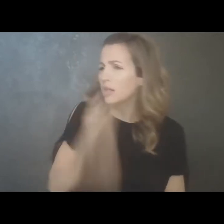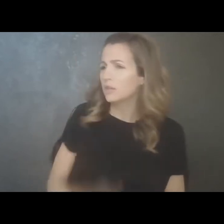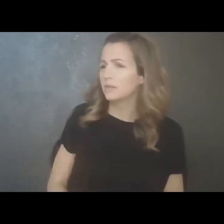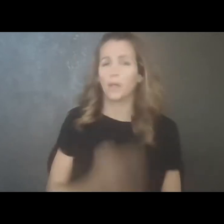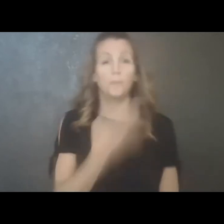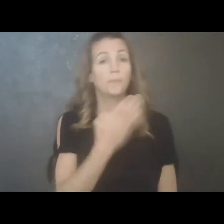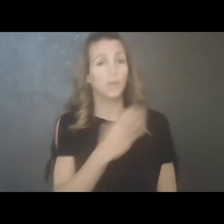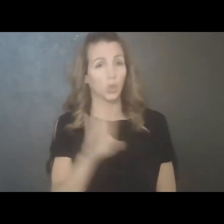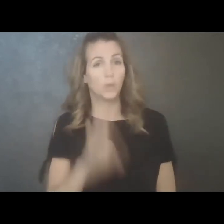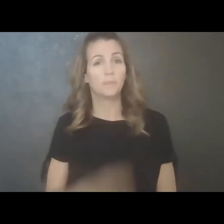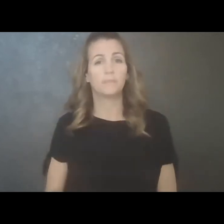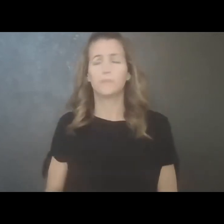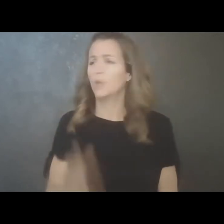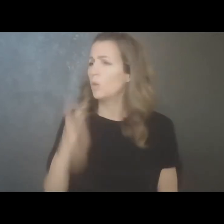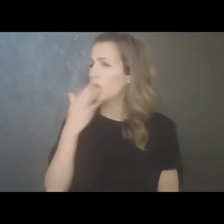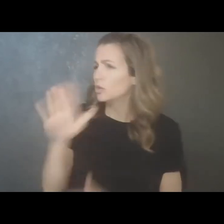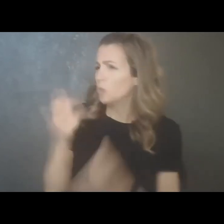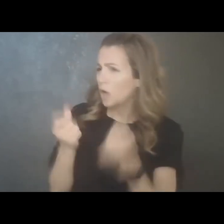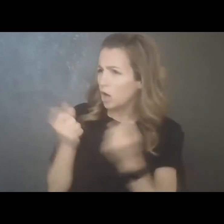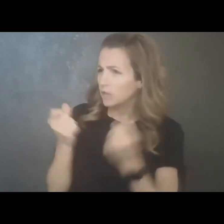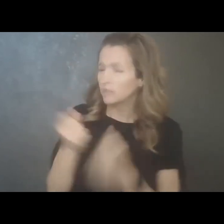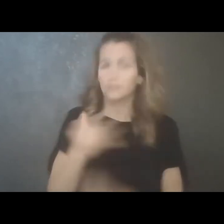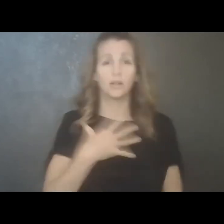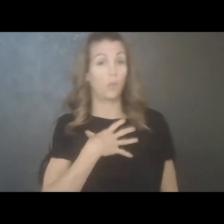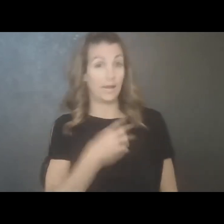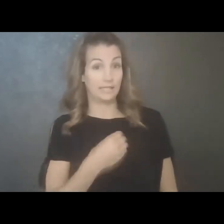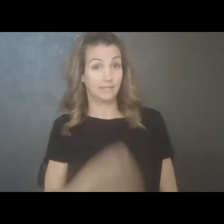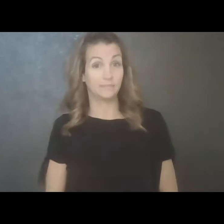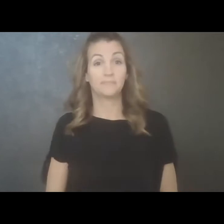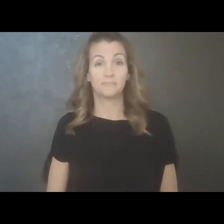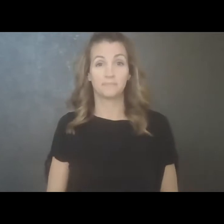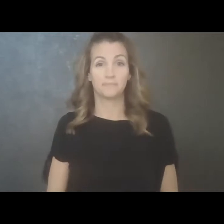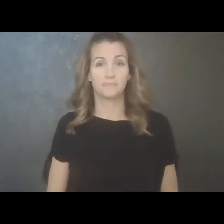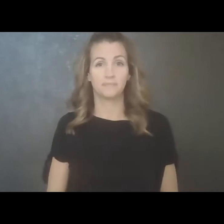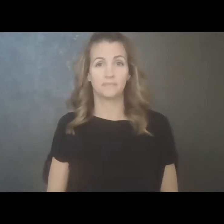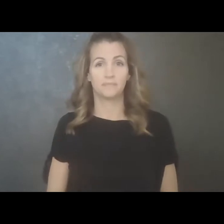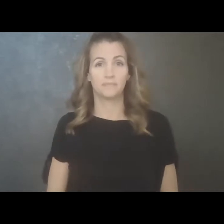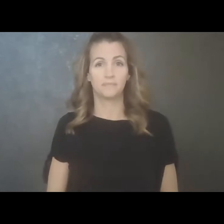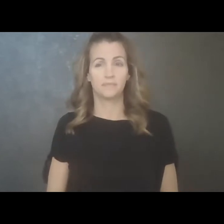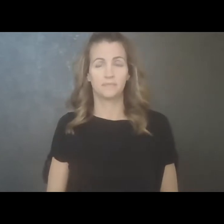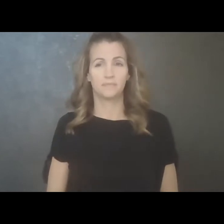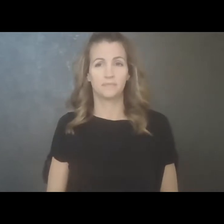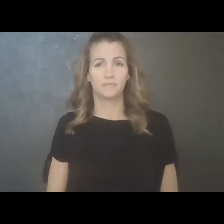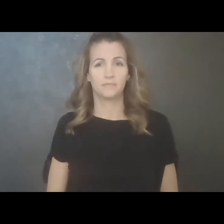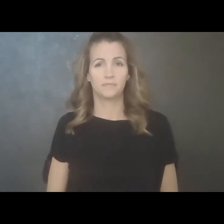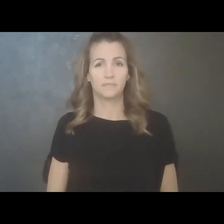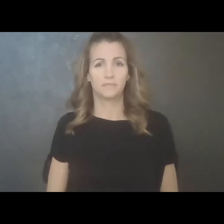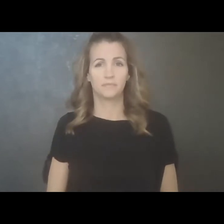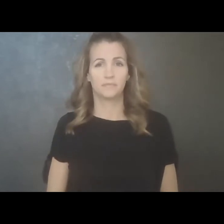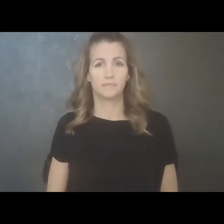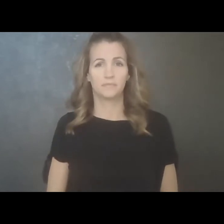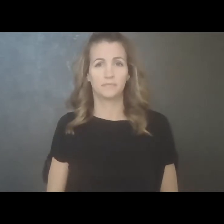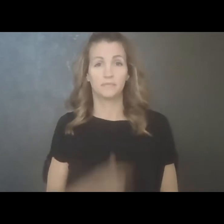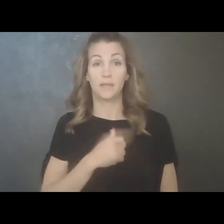Blue. What color is your car? White. Okay. I'm going to keep this